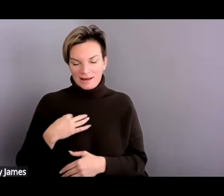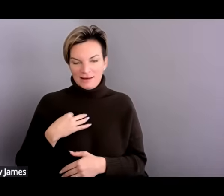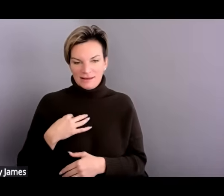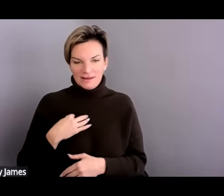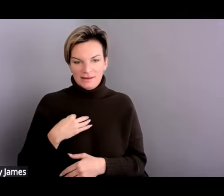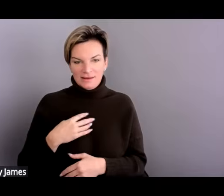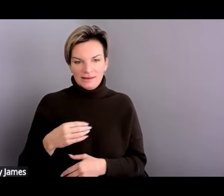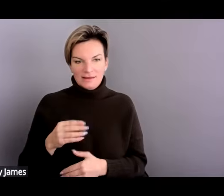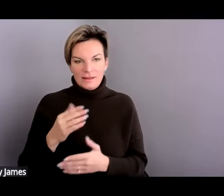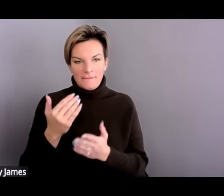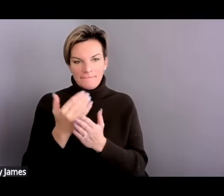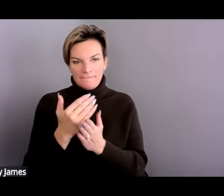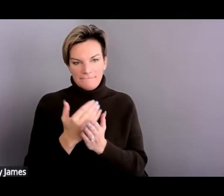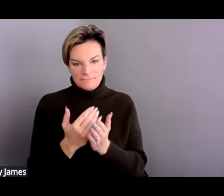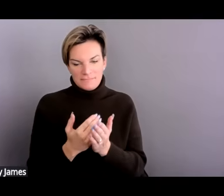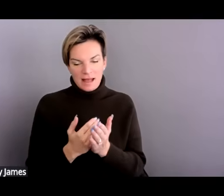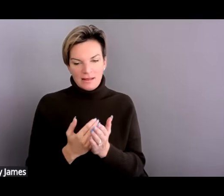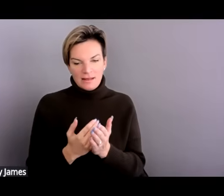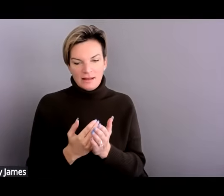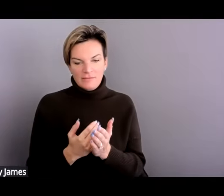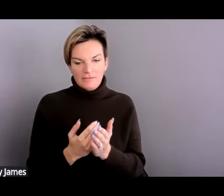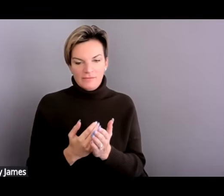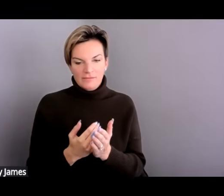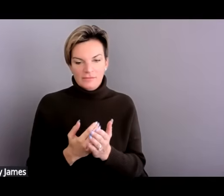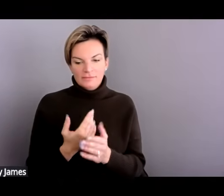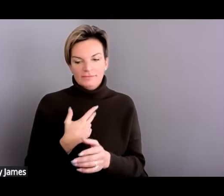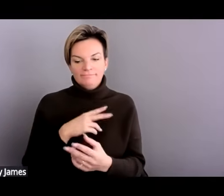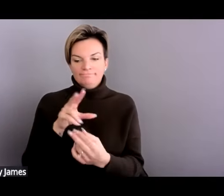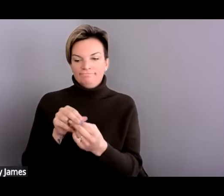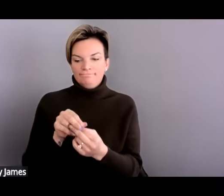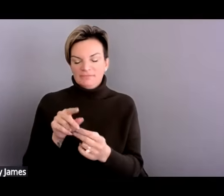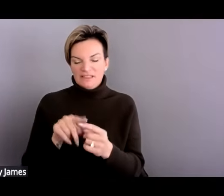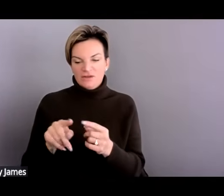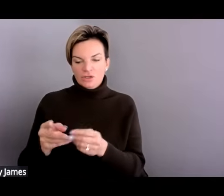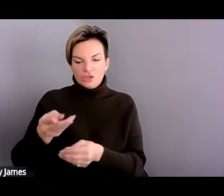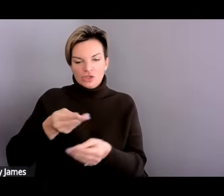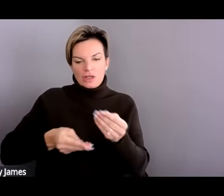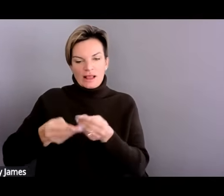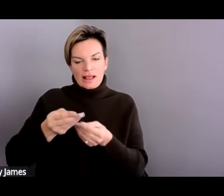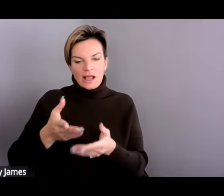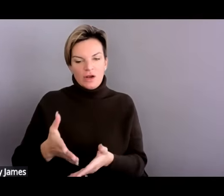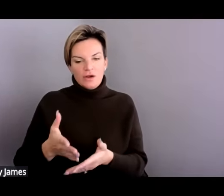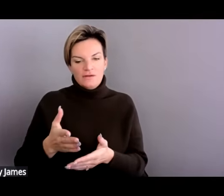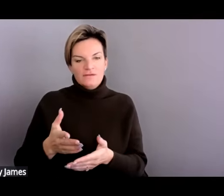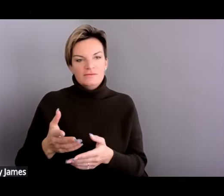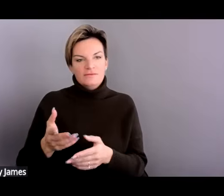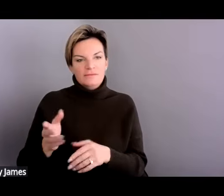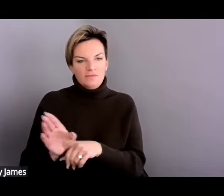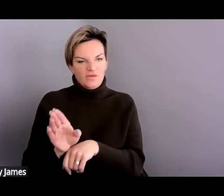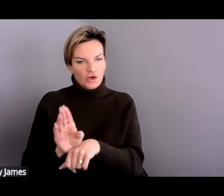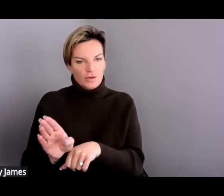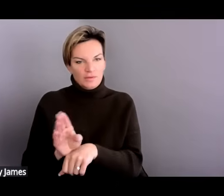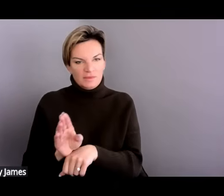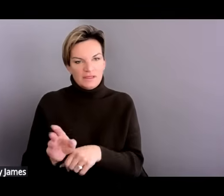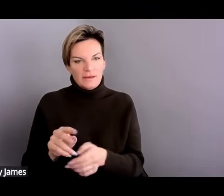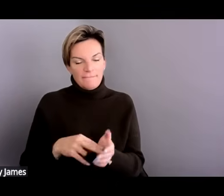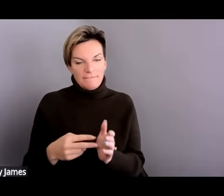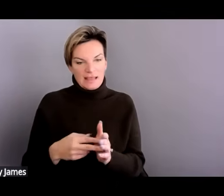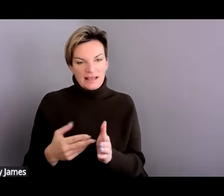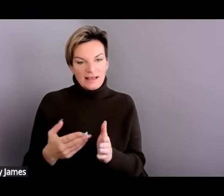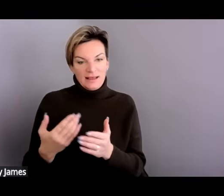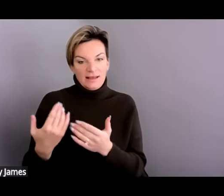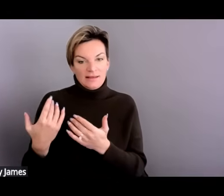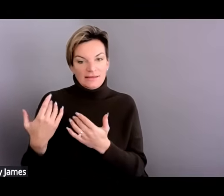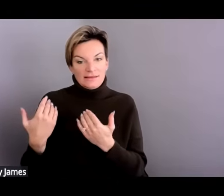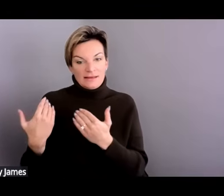committee that is using circulator firms. This puts on them the obligation to